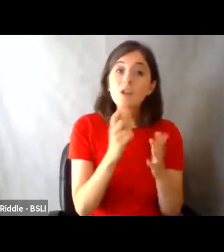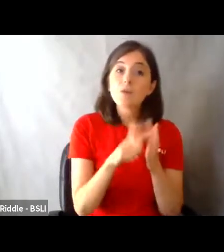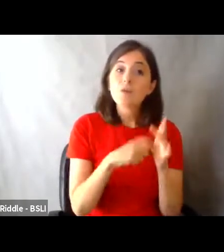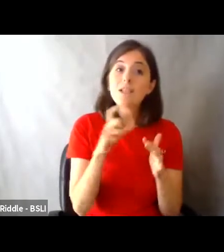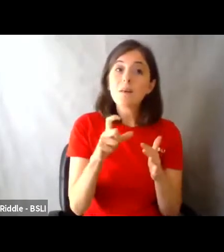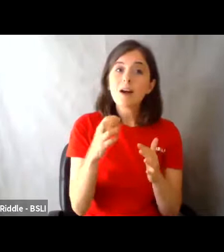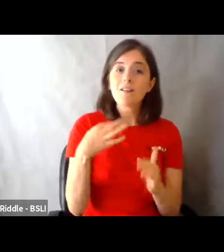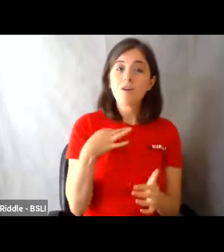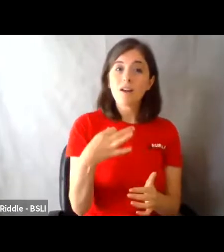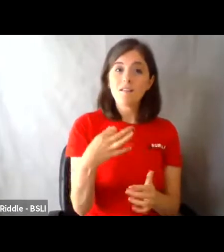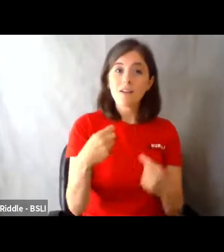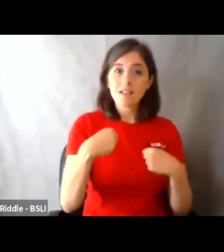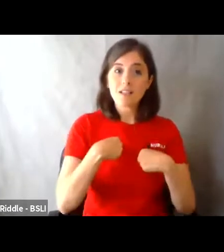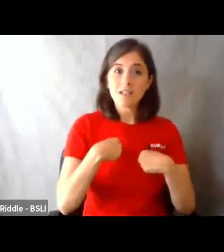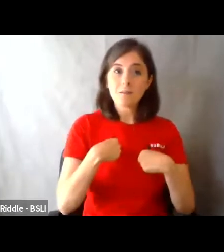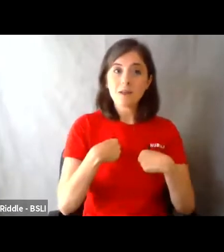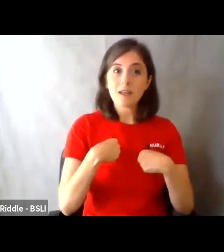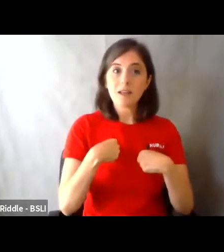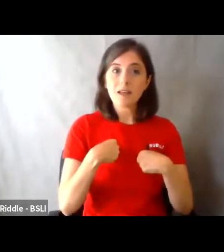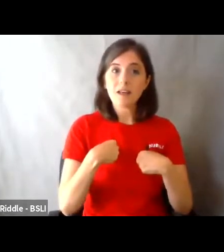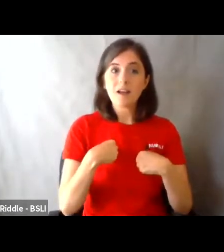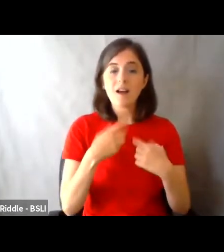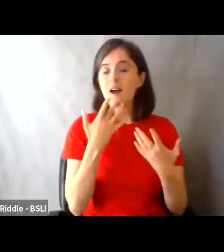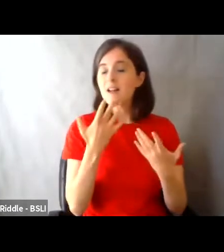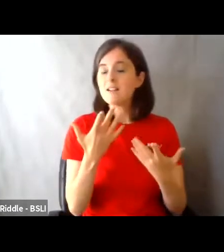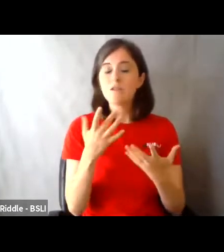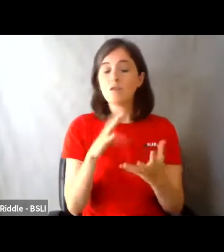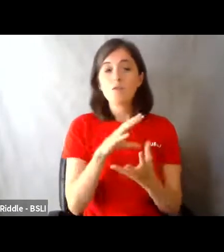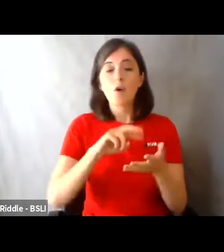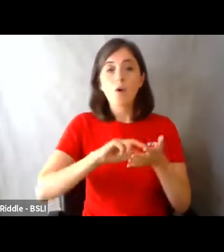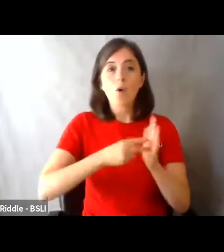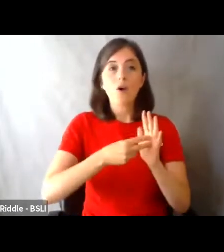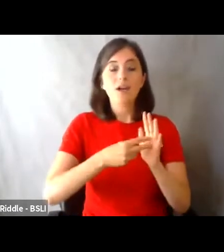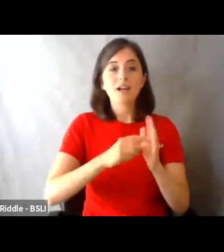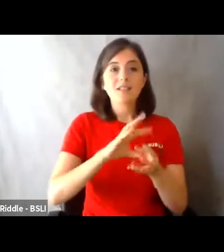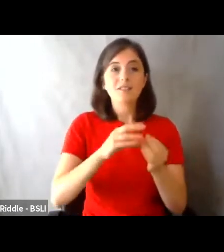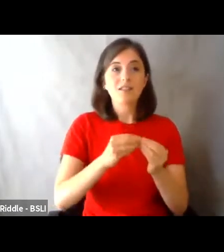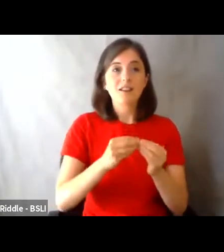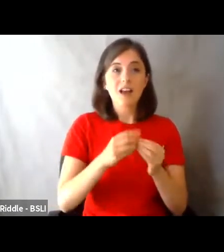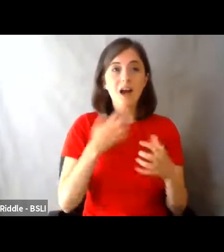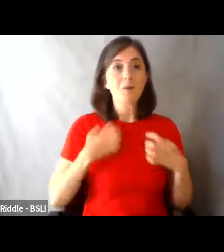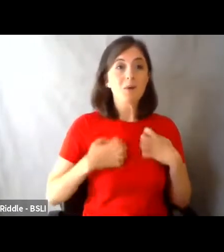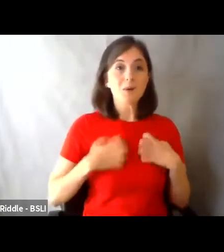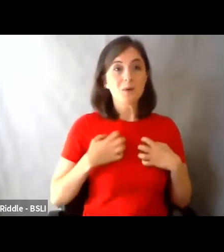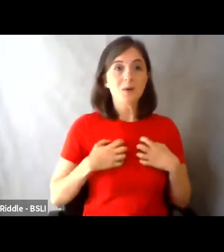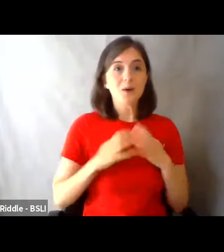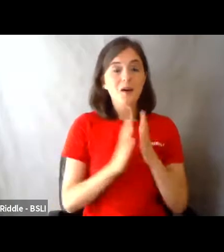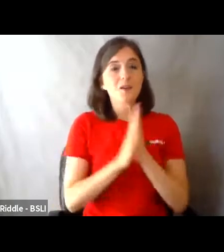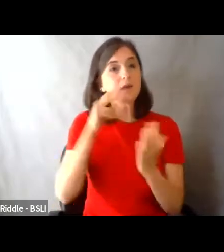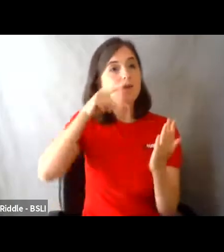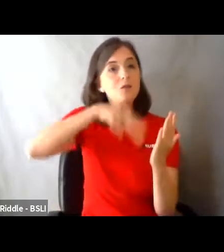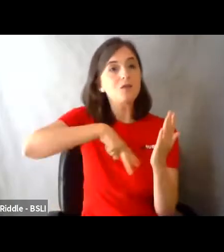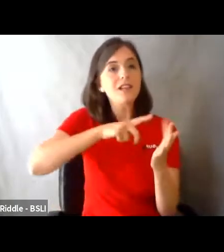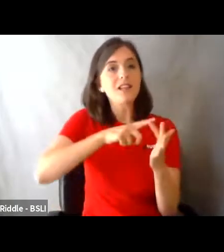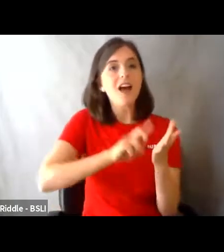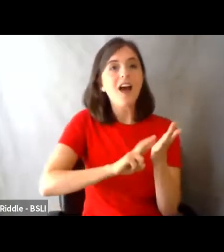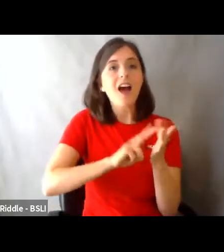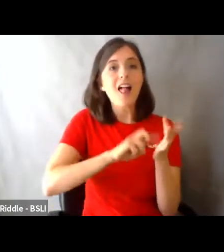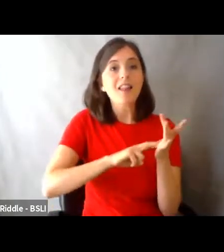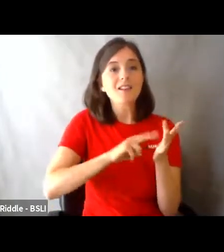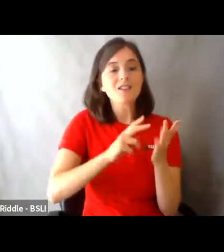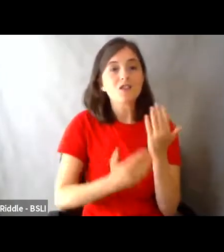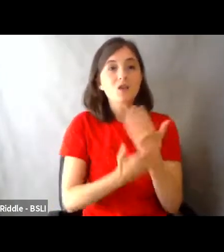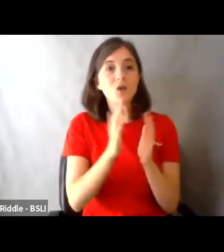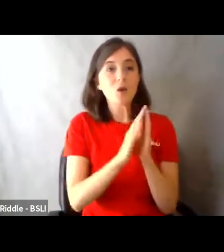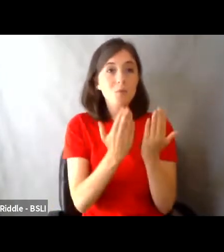to Ellen for organising and hosting. I am very excited to read Ellen's new book, which I've heard it's